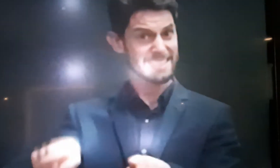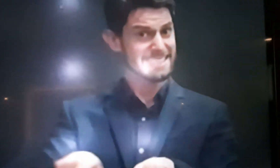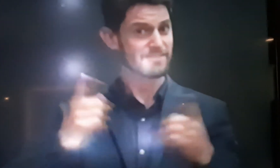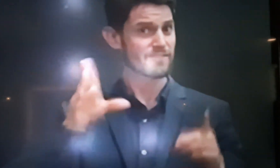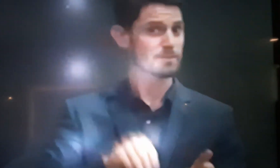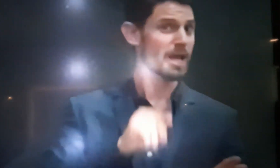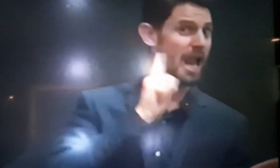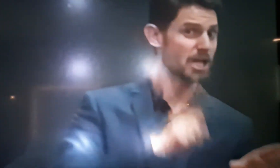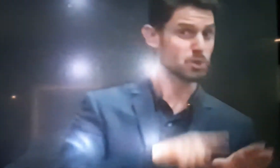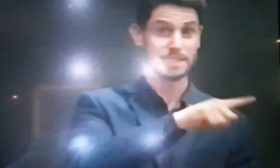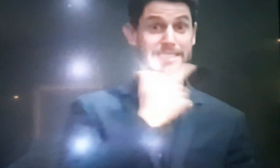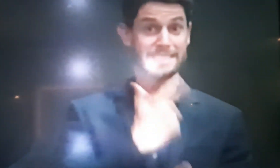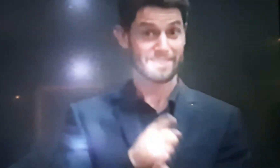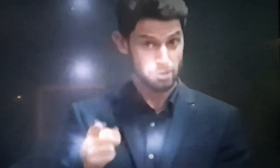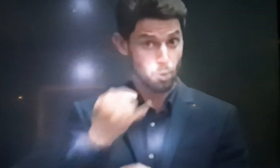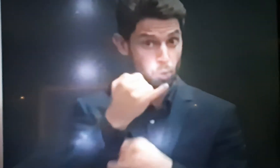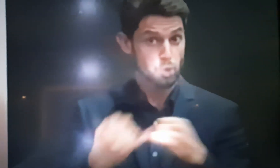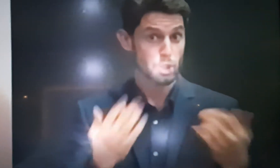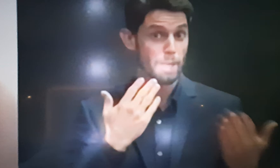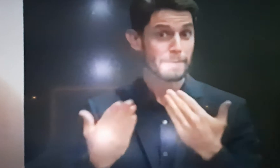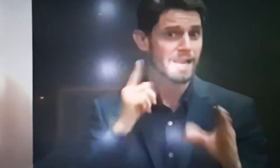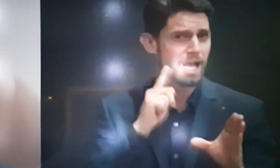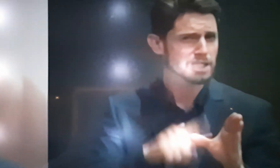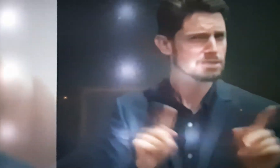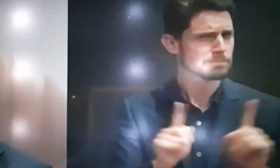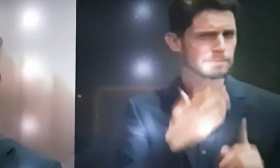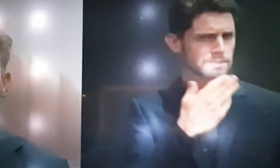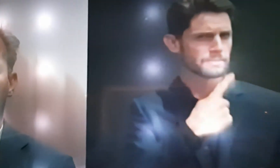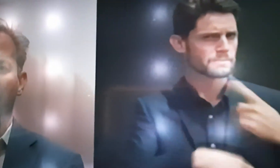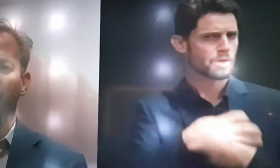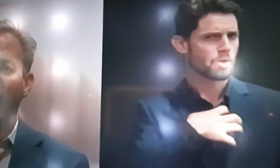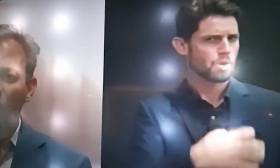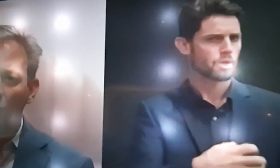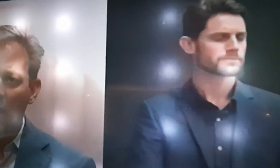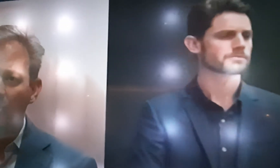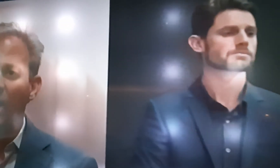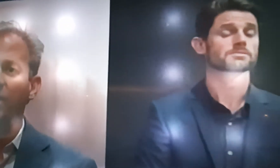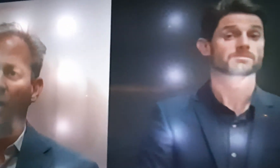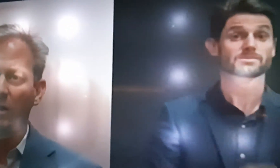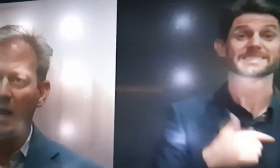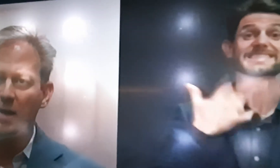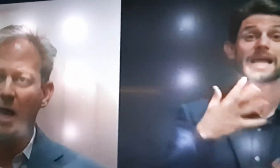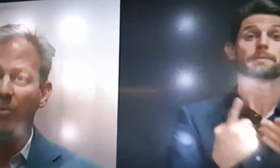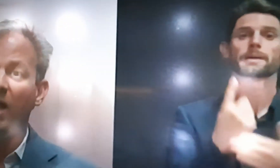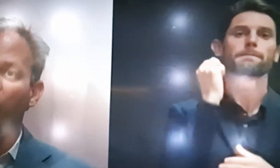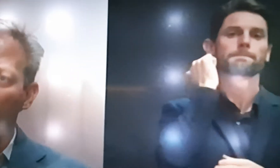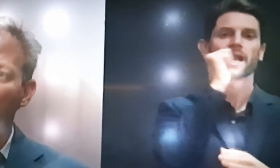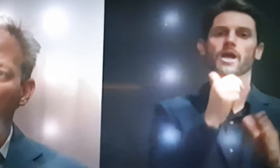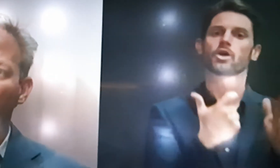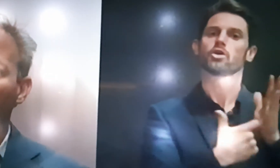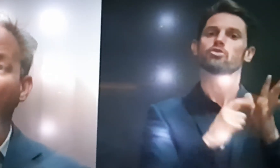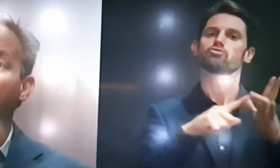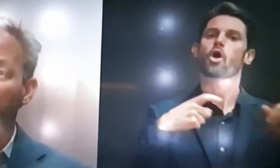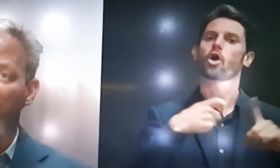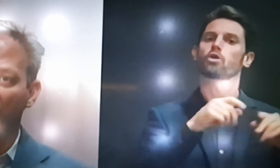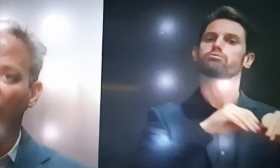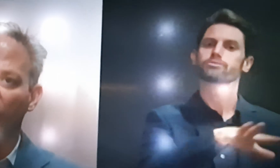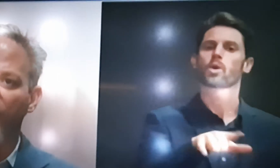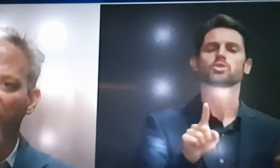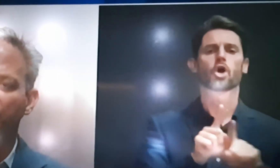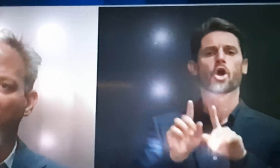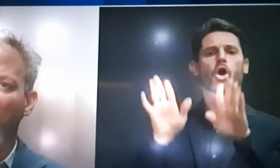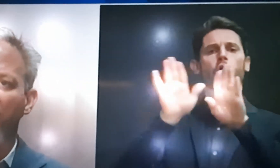you actually say this is worse than last year? So certainly through the BlackRock outbreak, the Holiday Inn outbreak, where we were able to